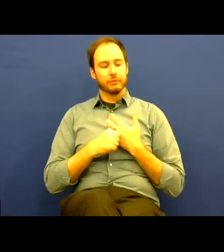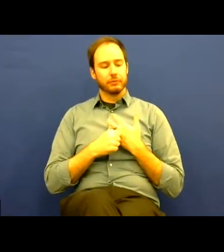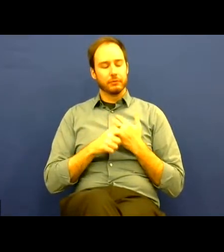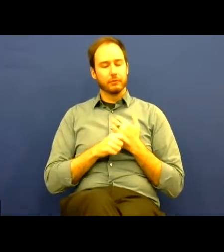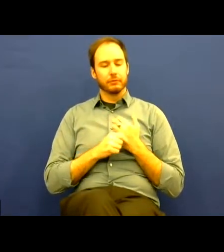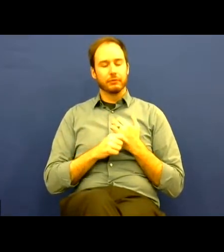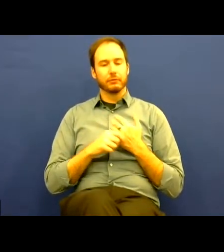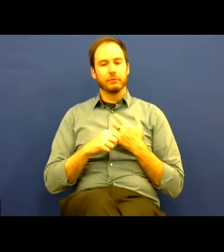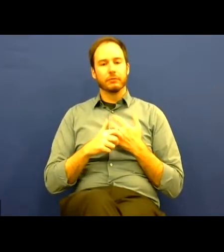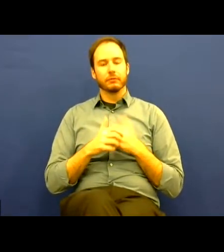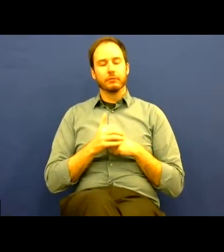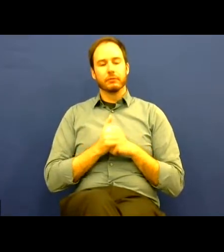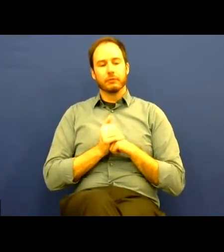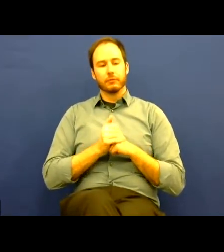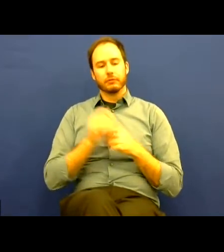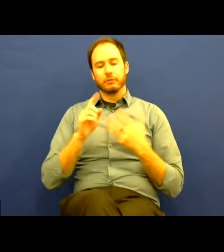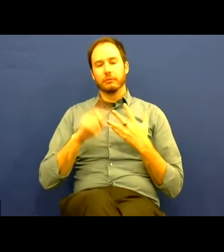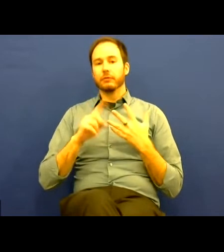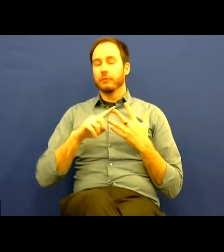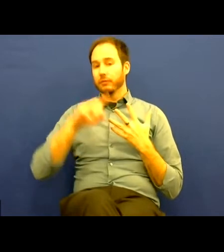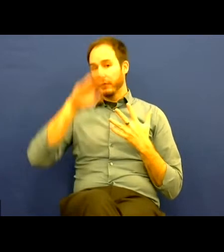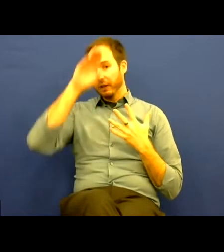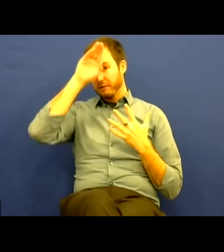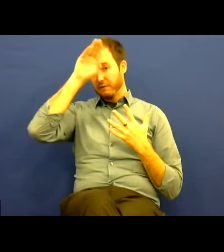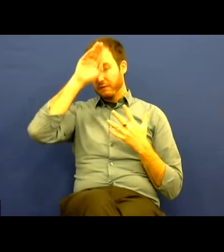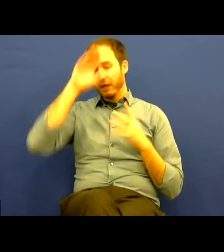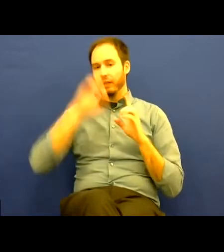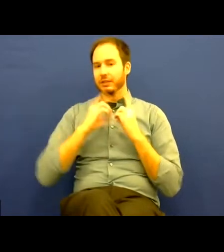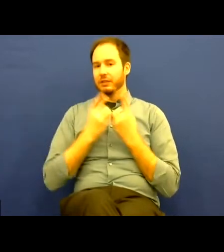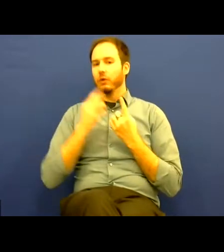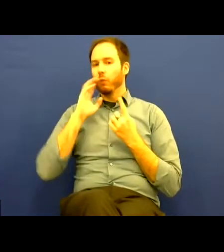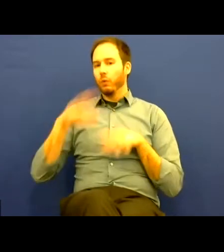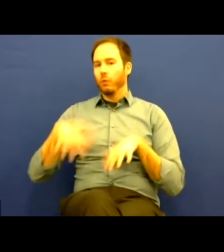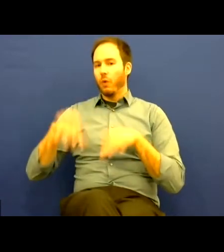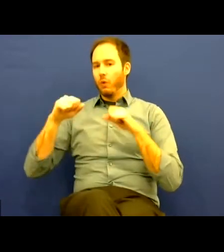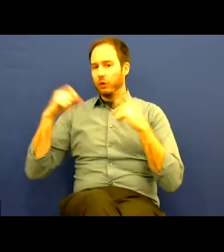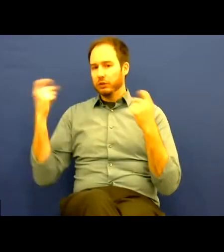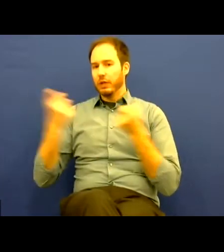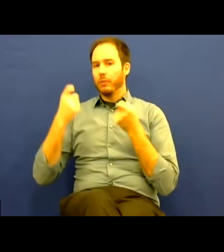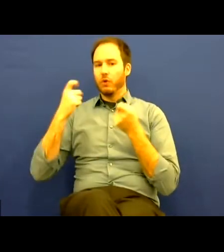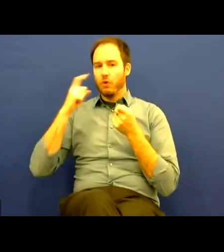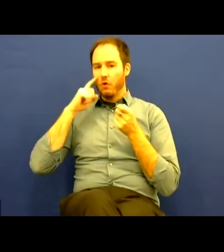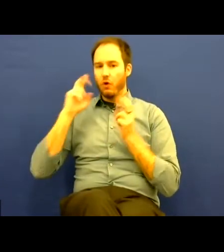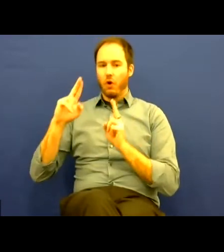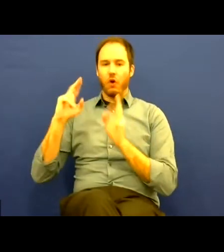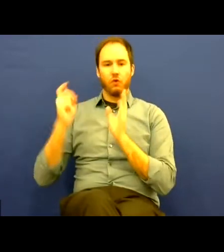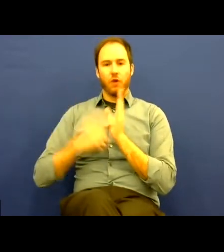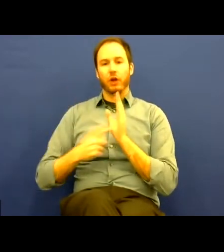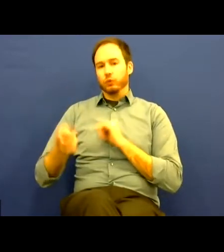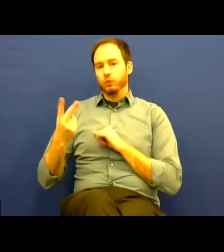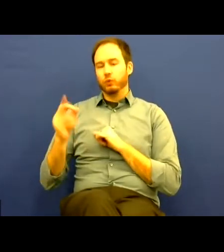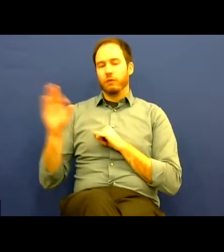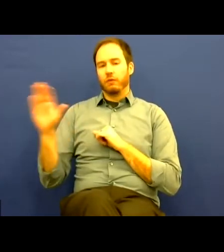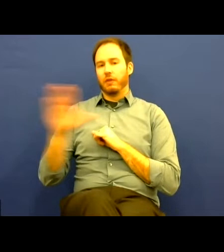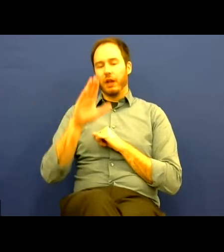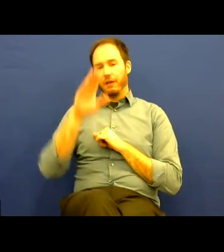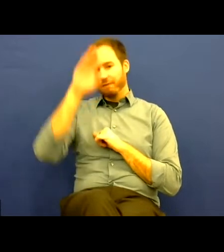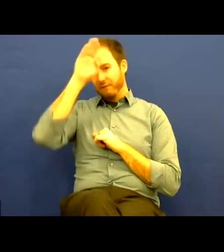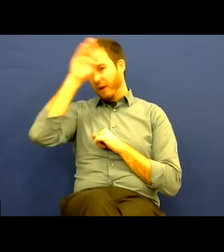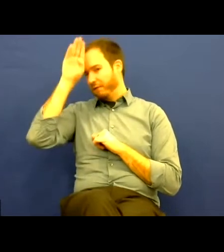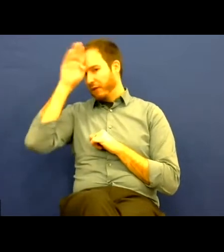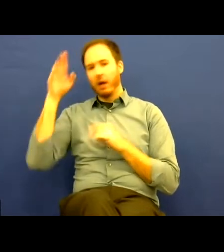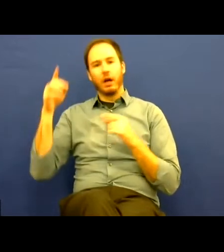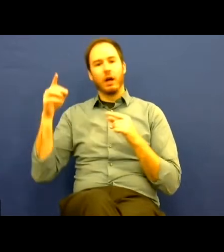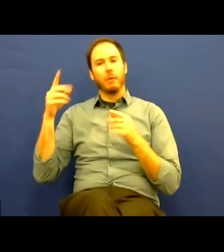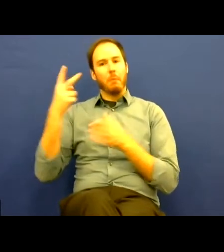the fire district is going to be having a celebration and honoring two of their firefighters who coincidentally